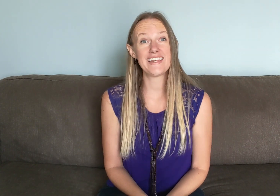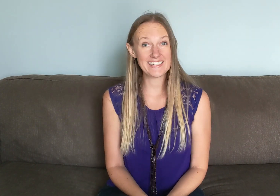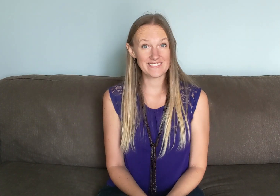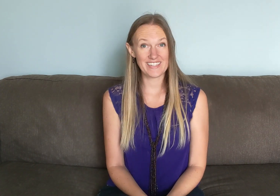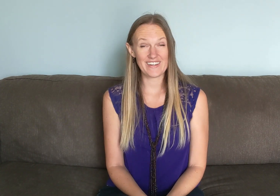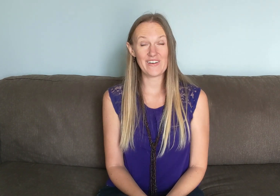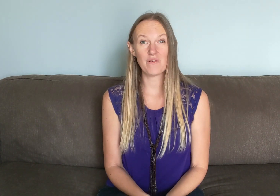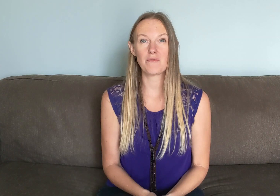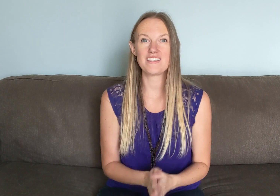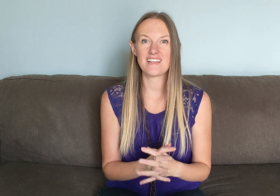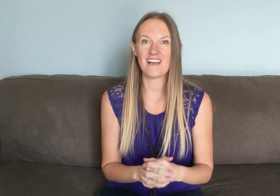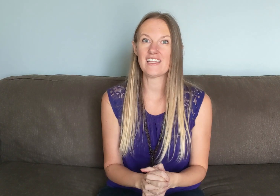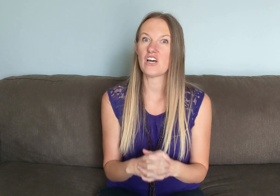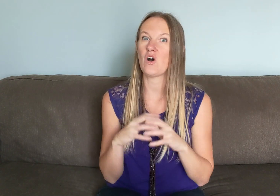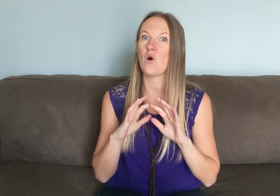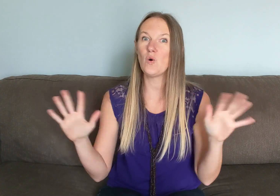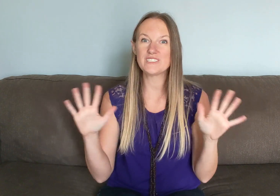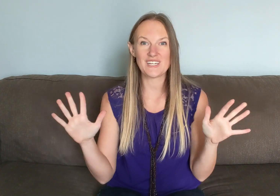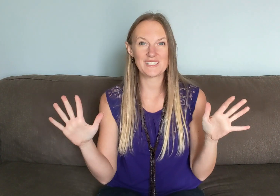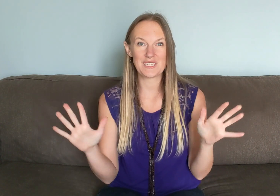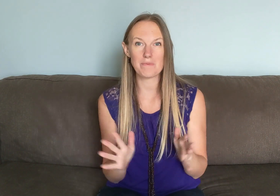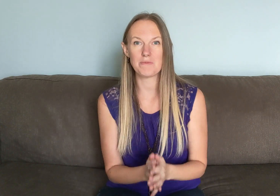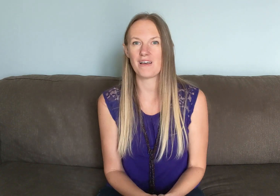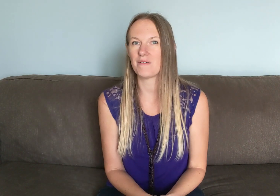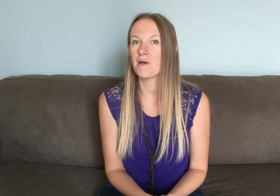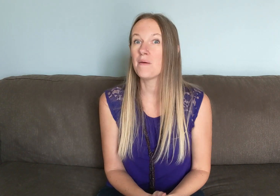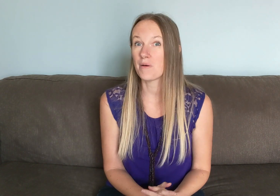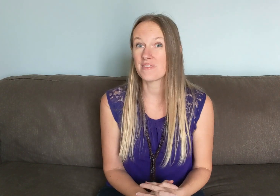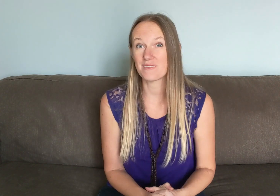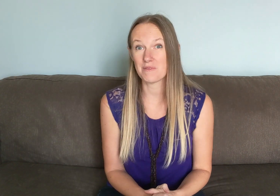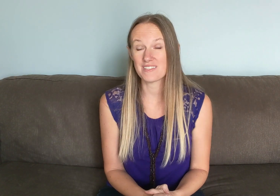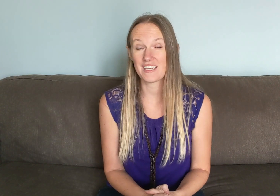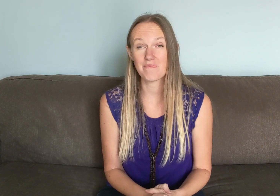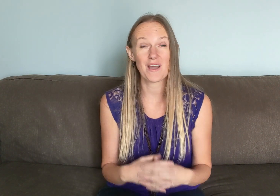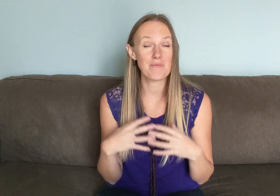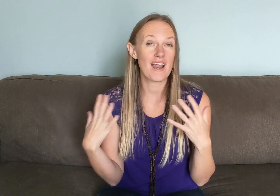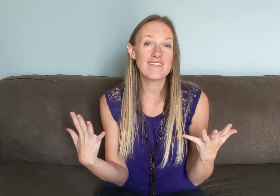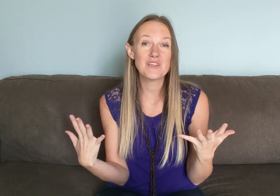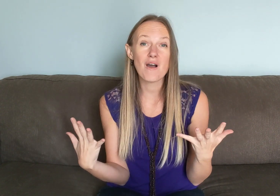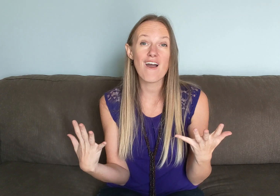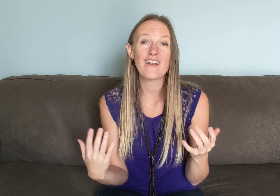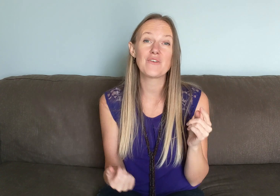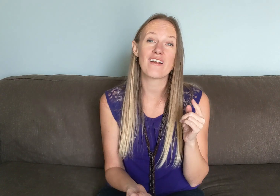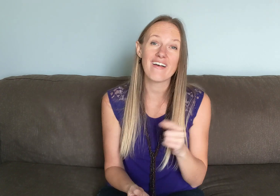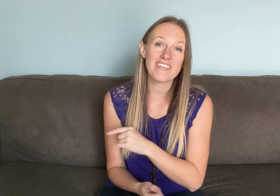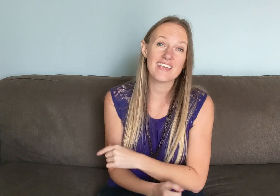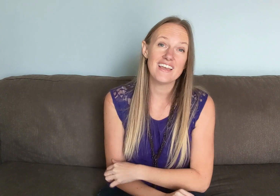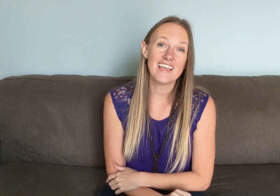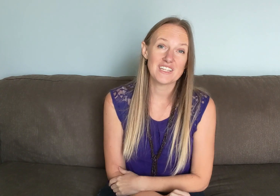next video where we sign the whole song top to bottom, but without the music. I hope wherever you are healthy and you